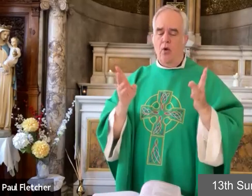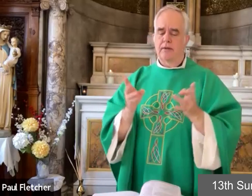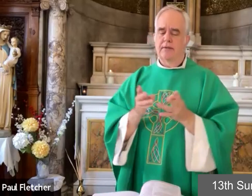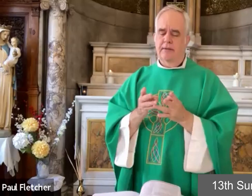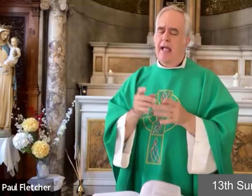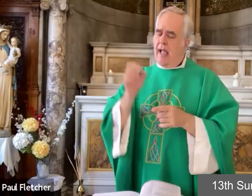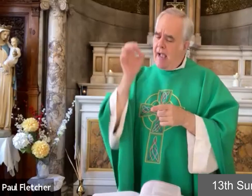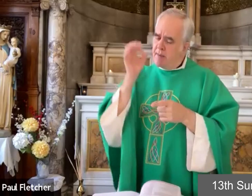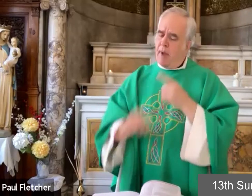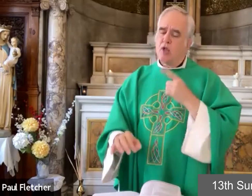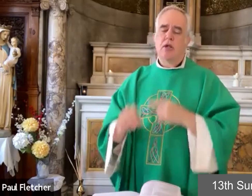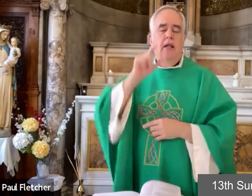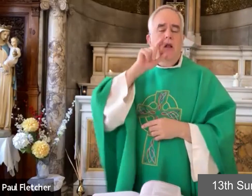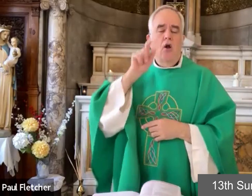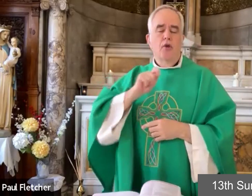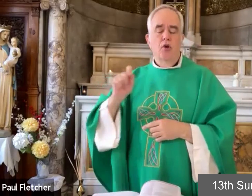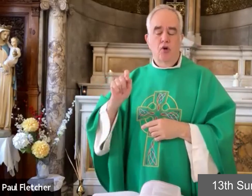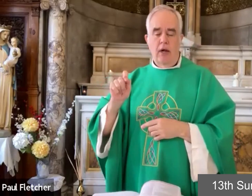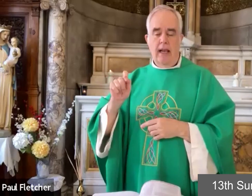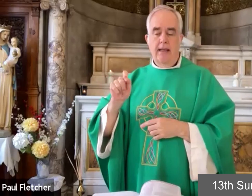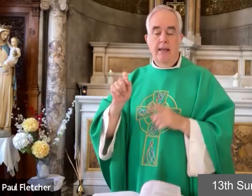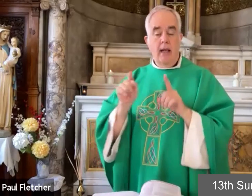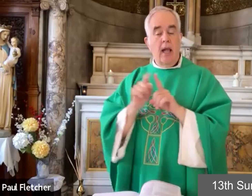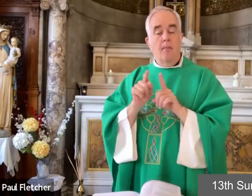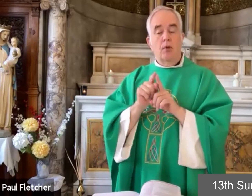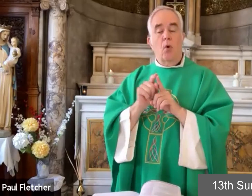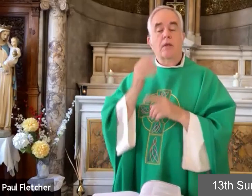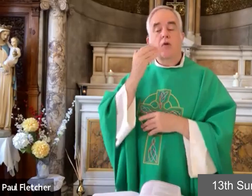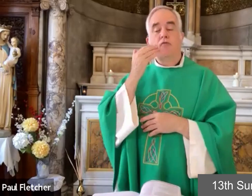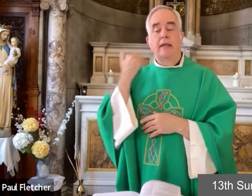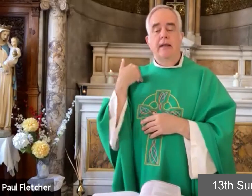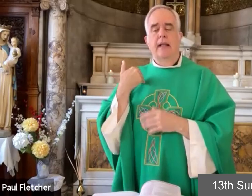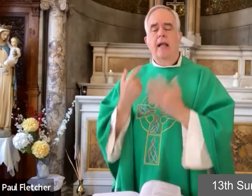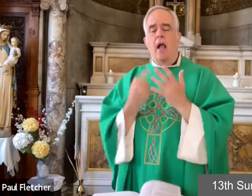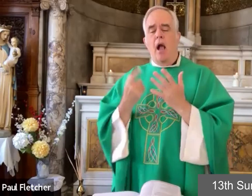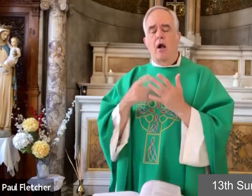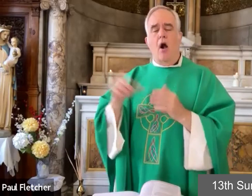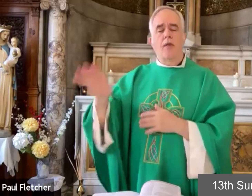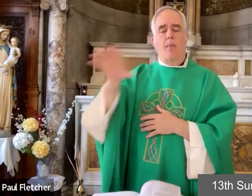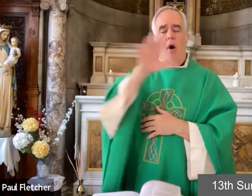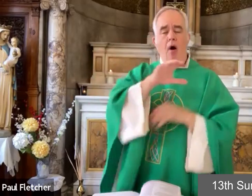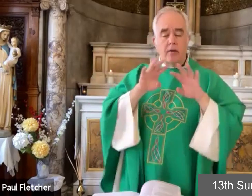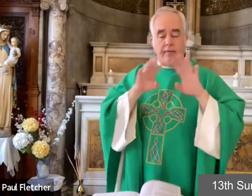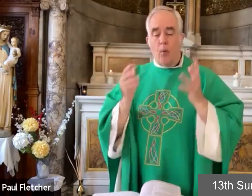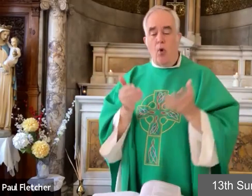world, especially the Ukraine, but also recently in other parts of the